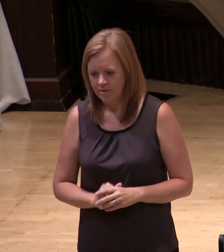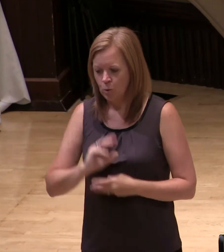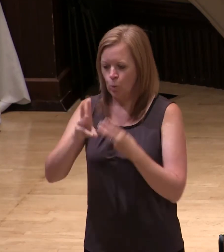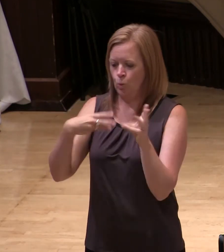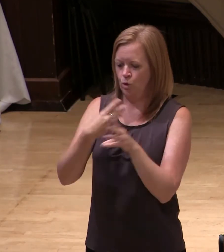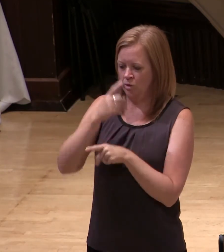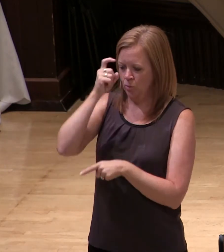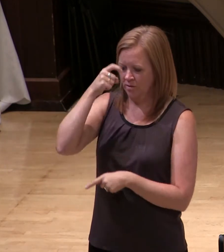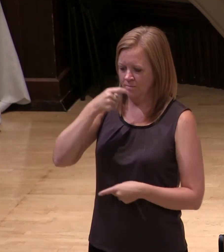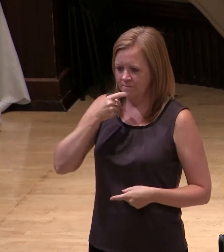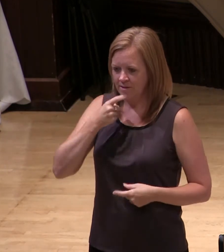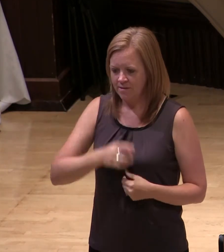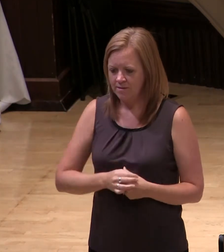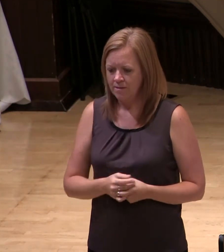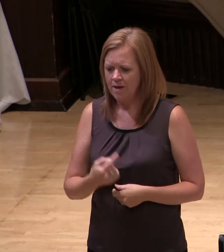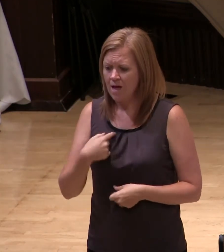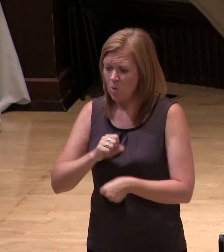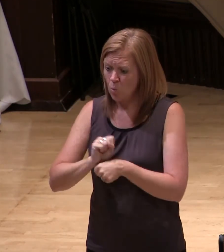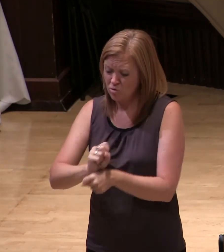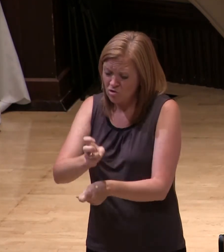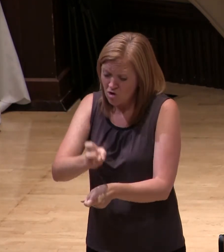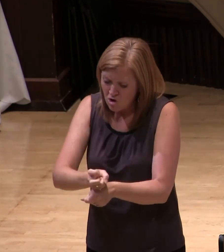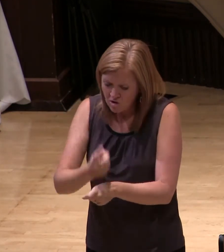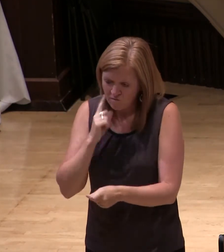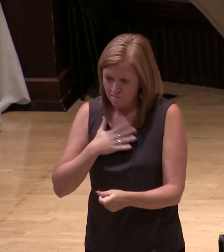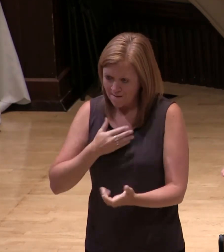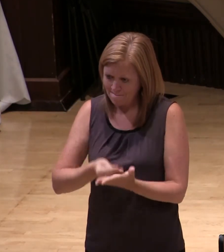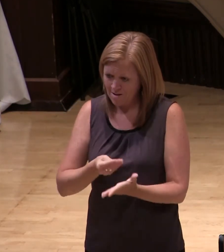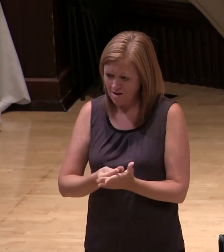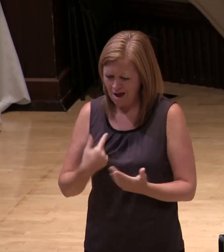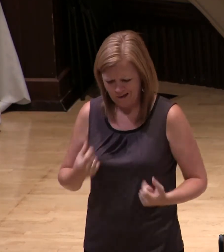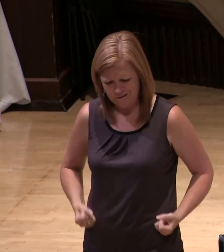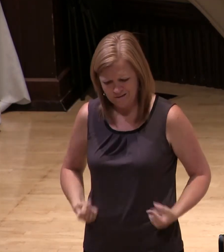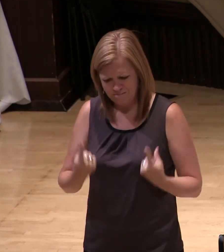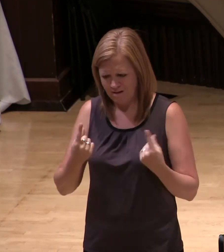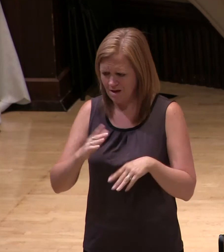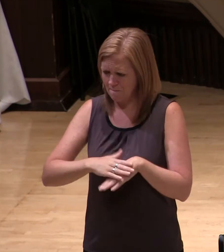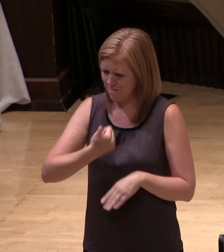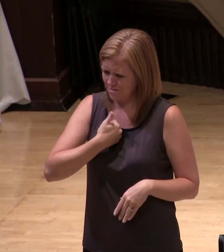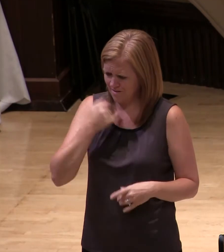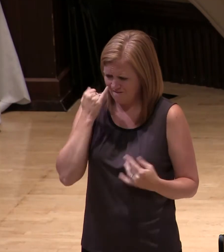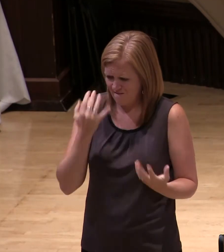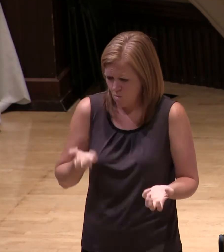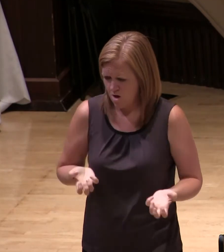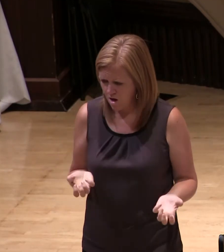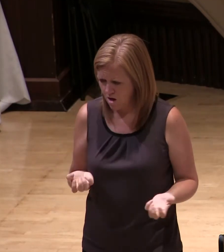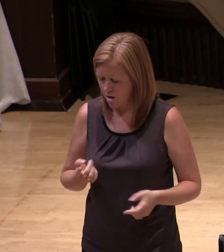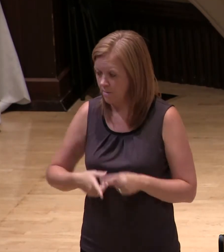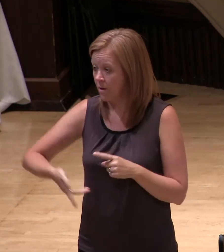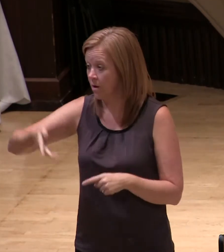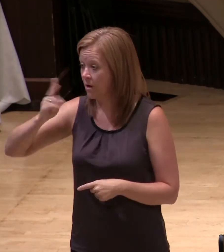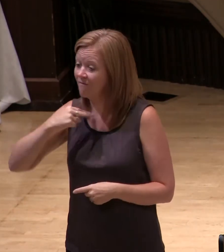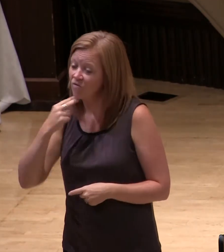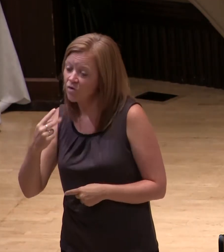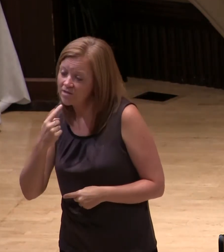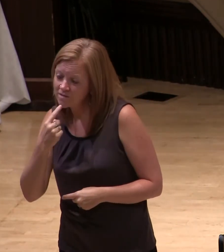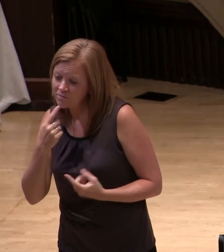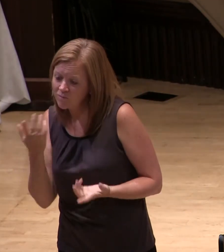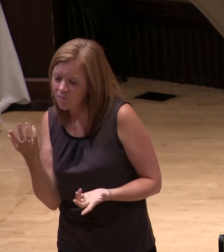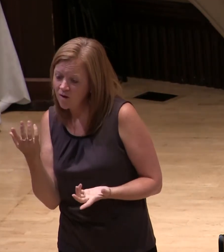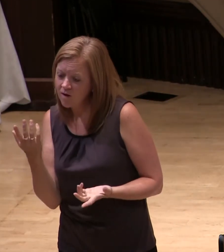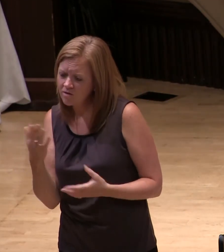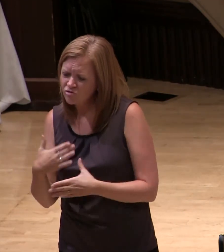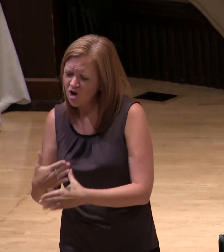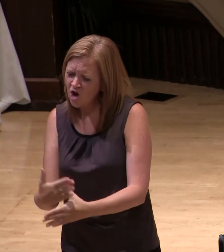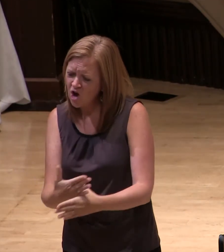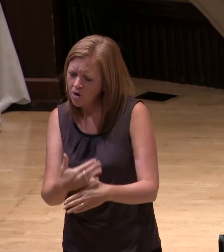Worldly wisdom says, I worked hard for my money and I can spend it all on myself. But God's voice says, share